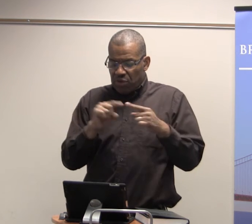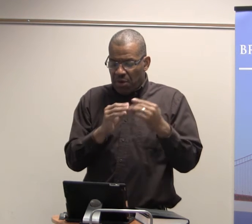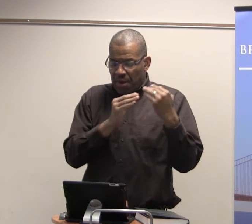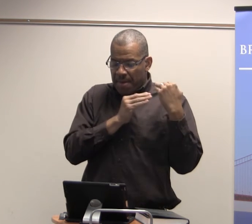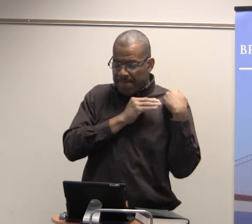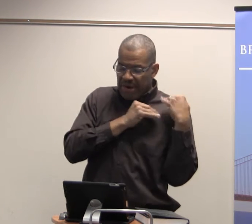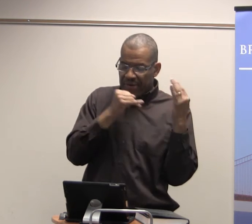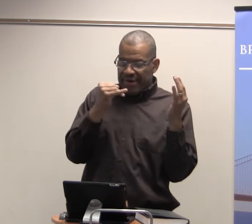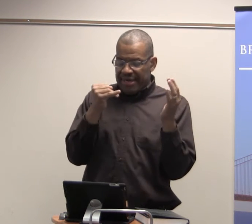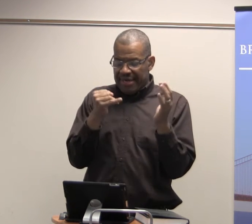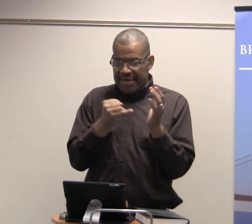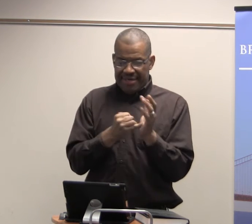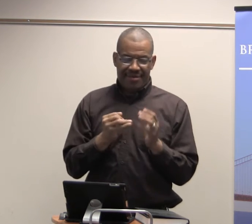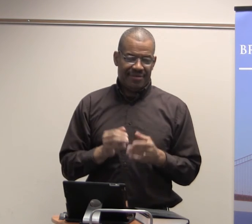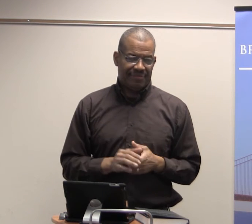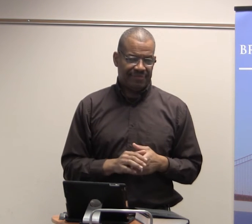to bear it.